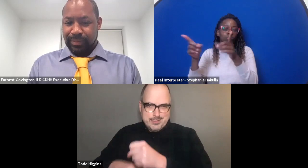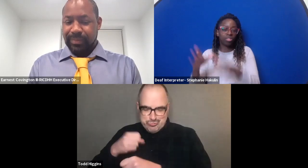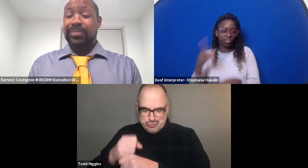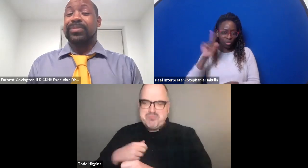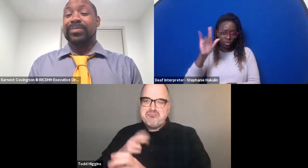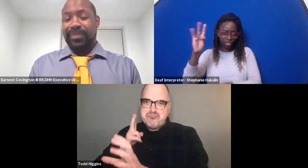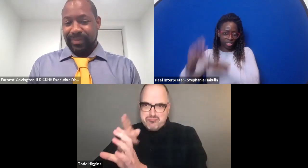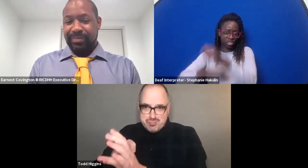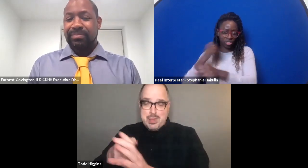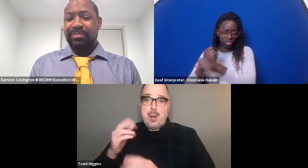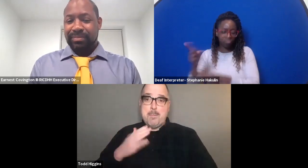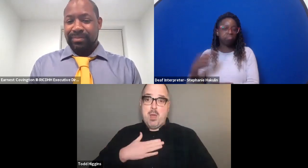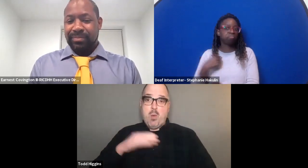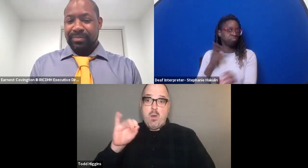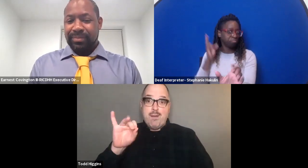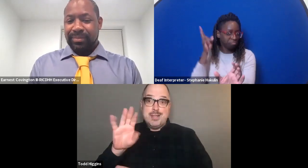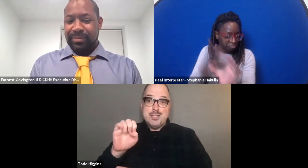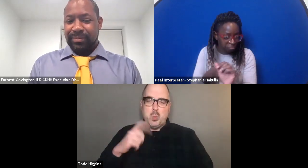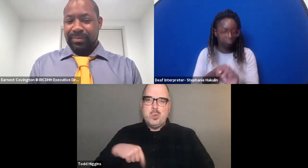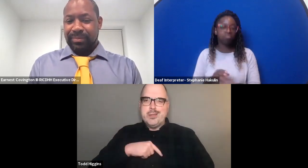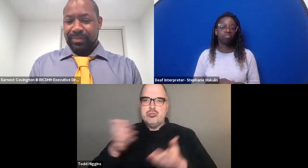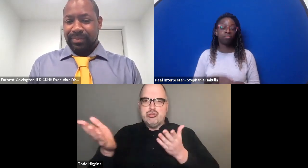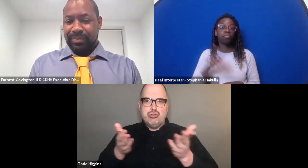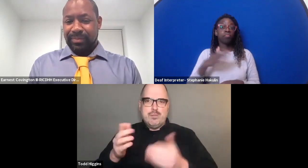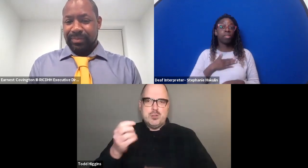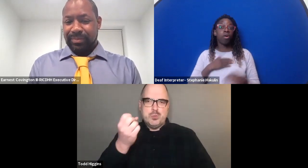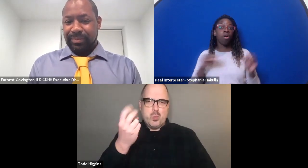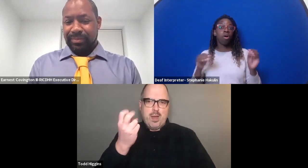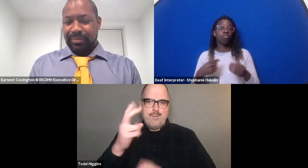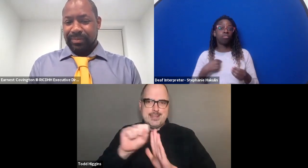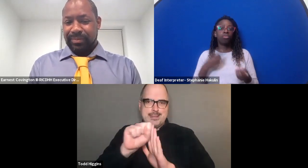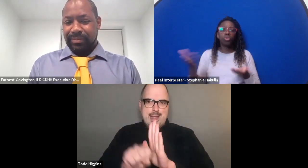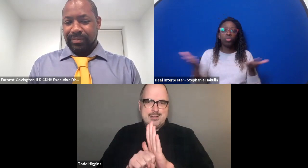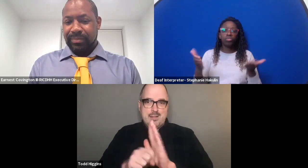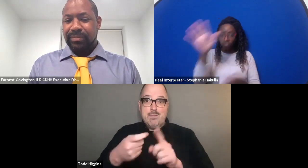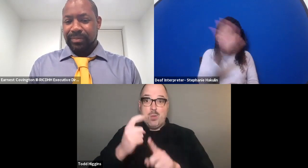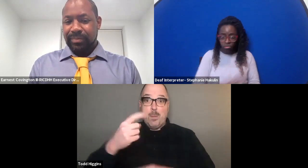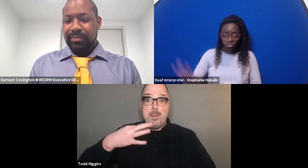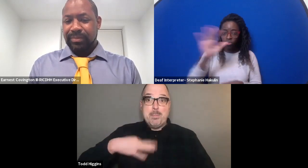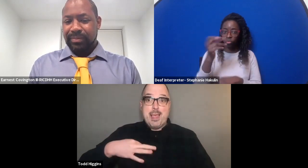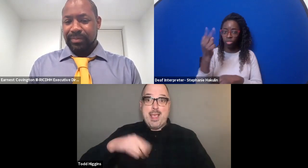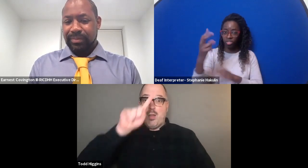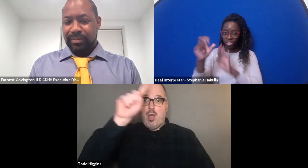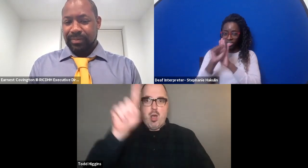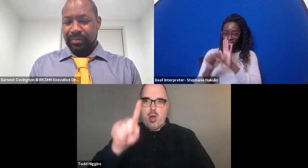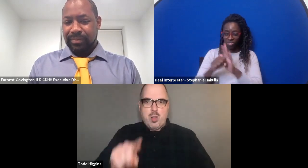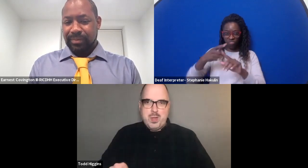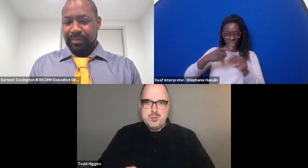had been working as director for 27 years. I joined 3 years ago. And we serve 12